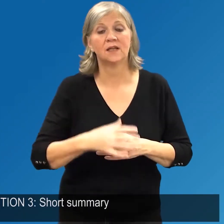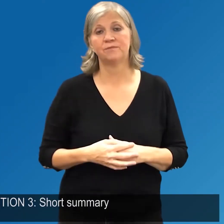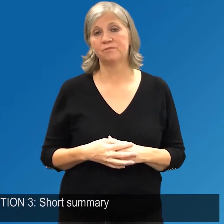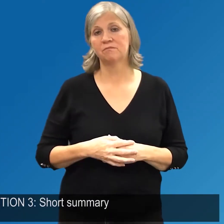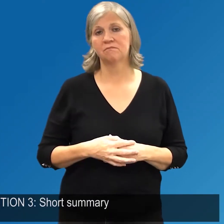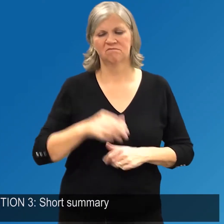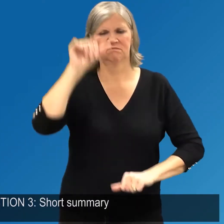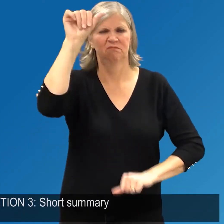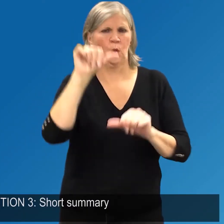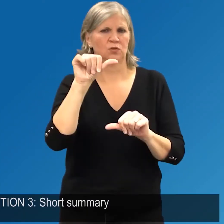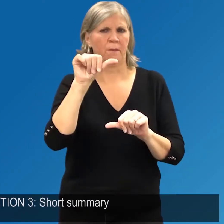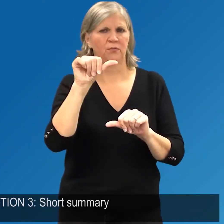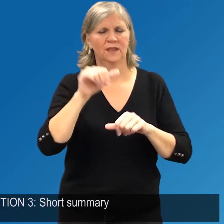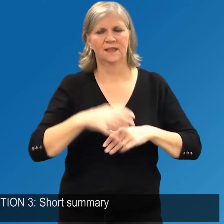Section 3. Short summary.